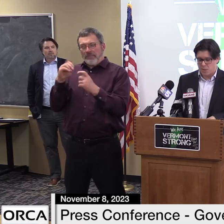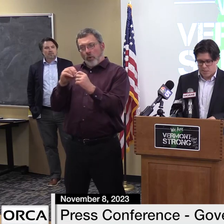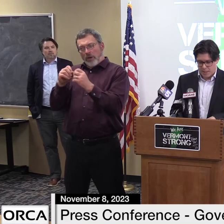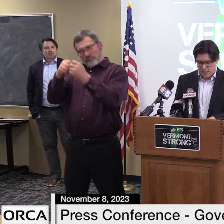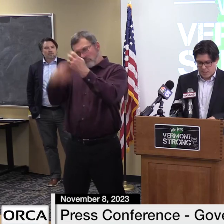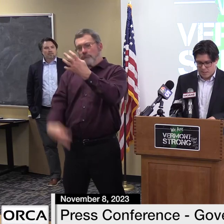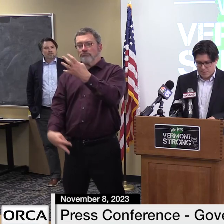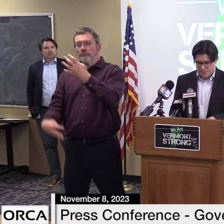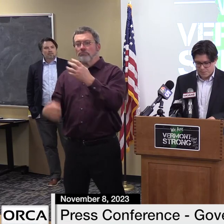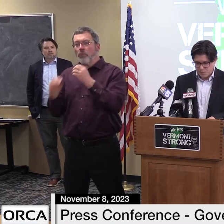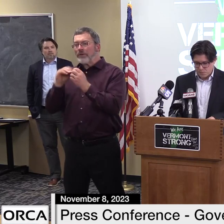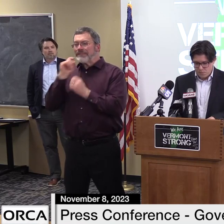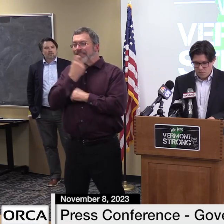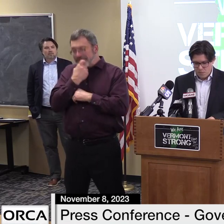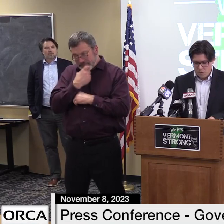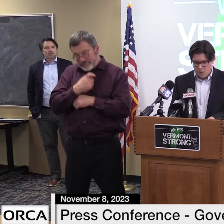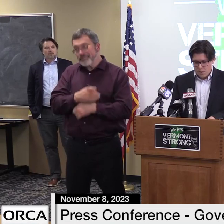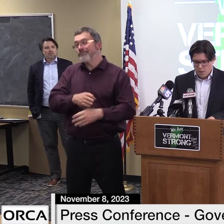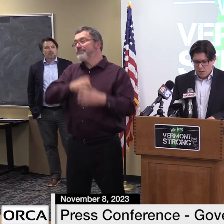practices in municipalities.